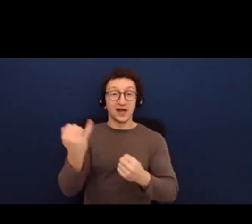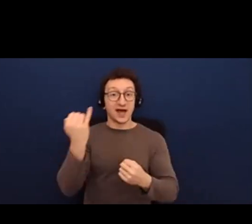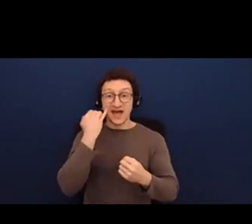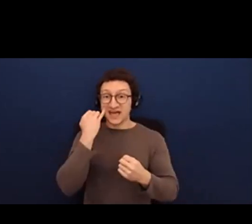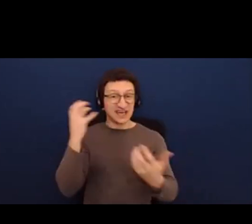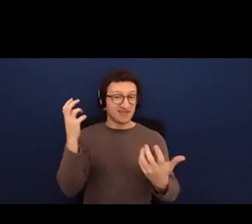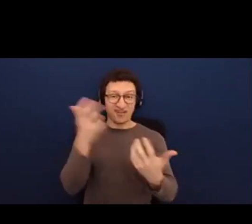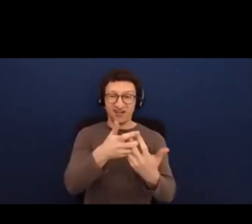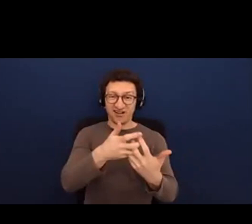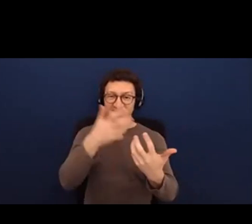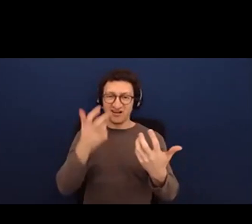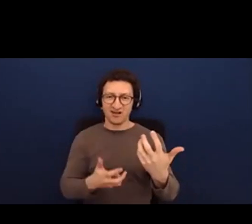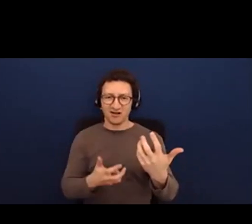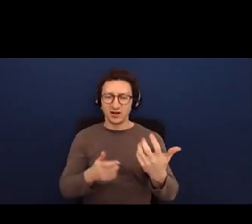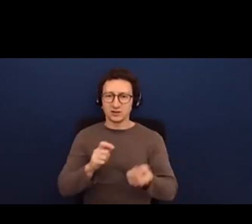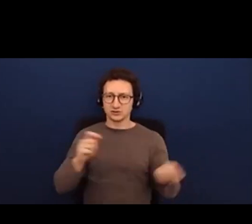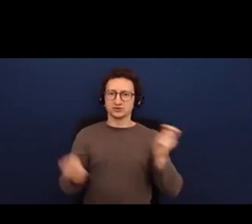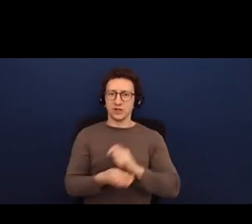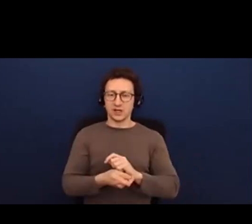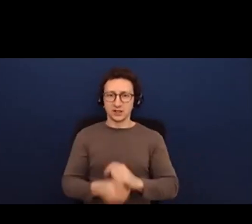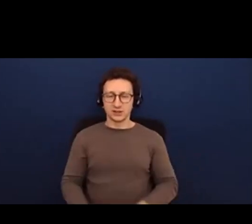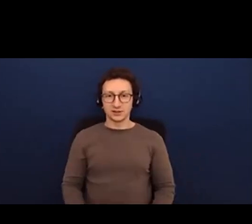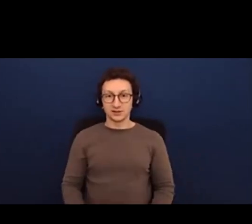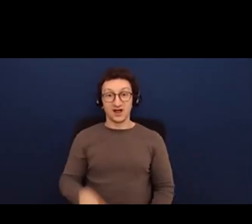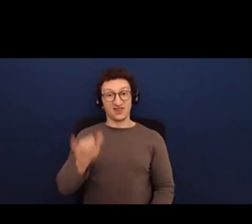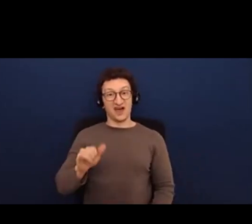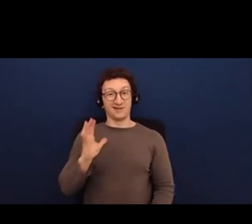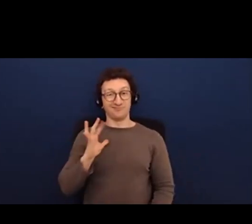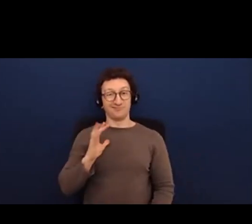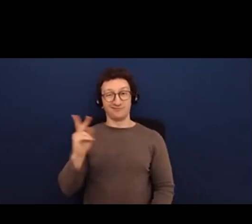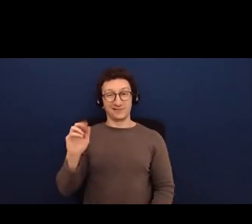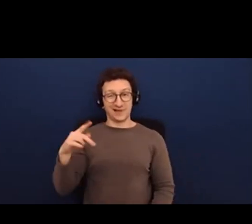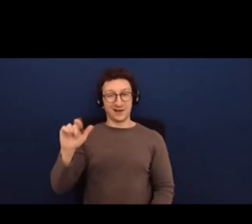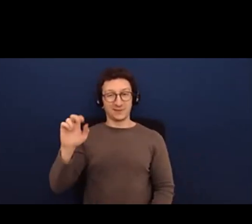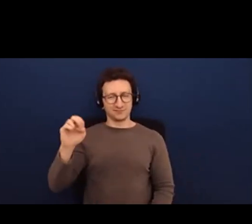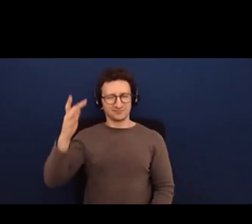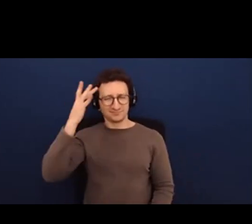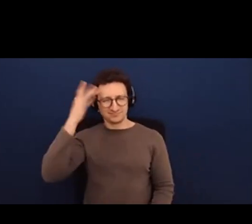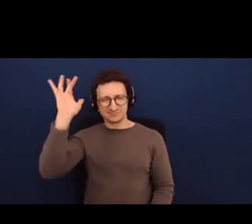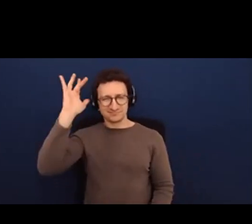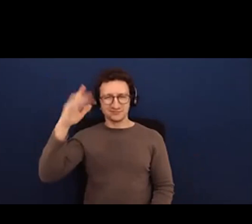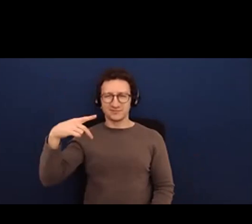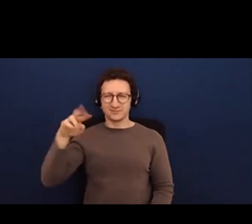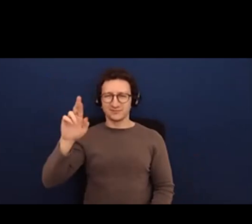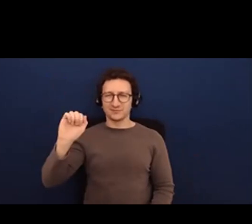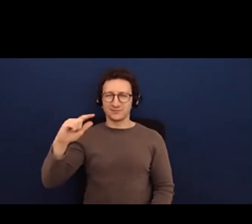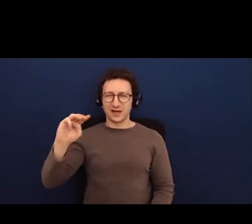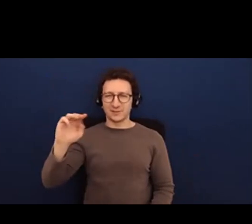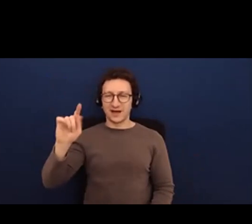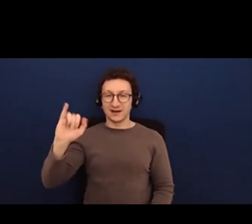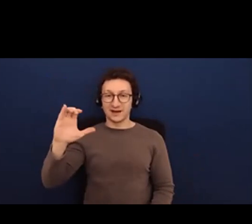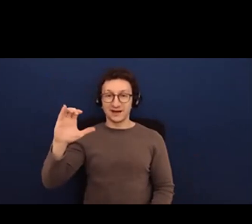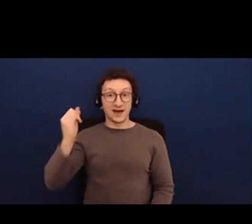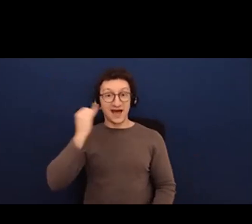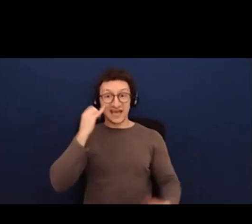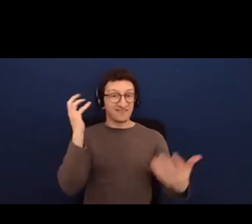emphasize when they think about Kaplan, is his pragmatism. If it doesn't work and you can't make it work, then you